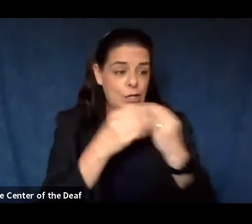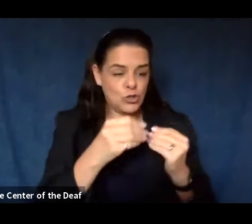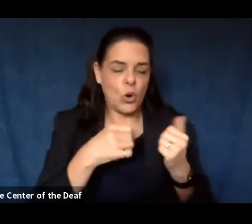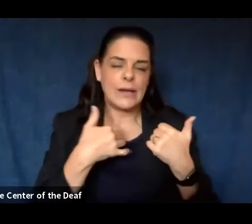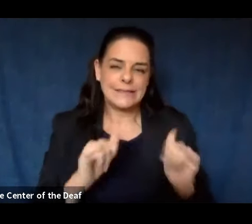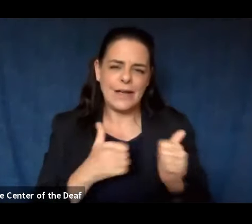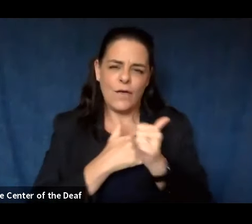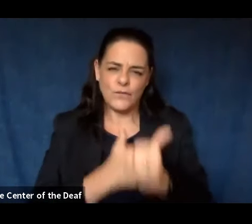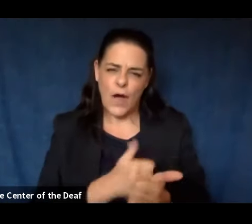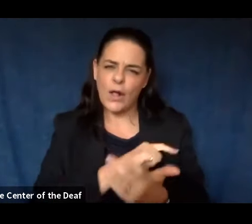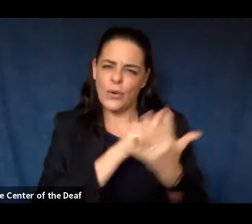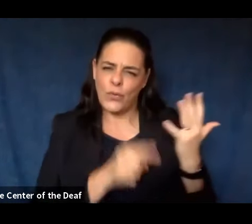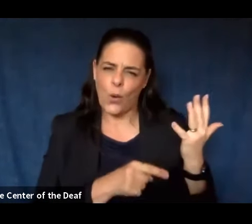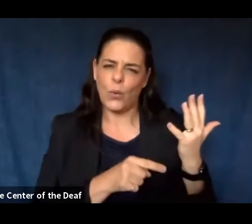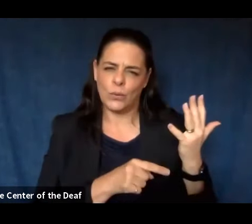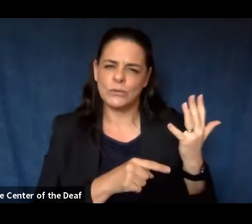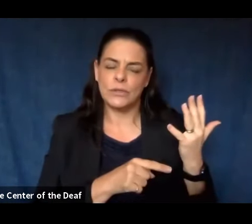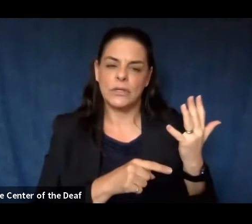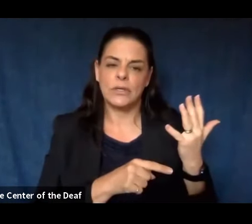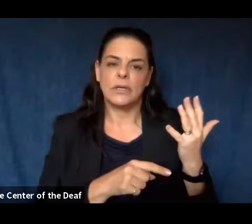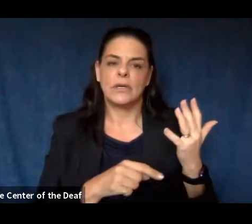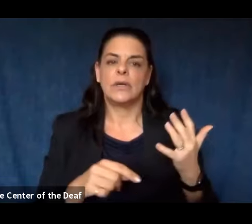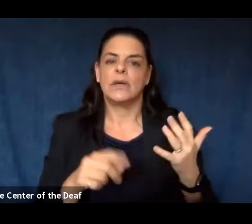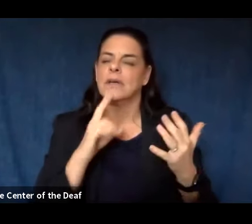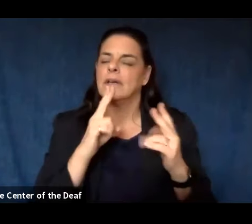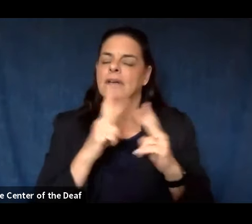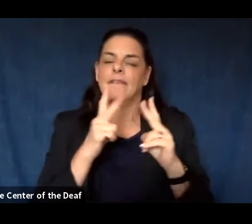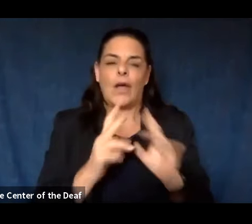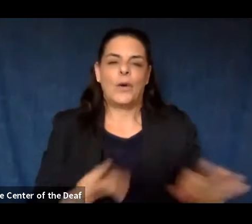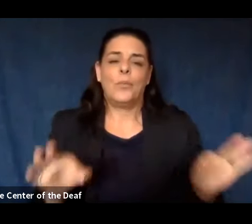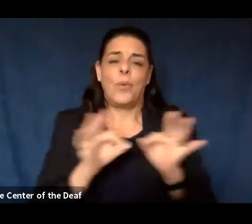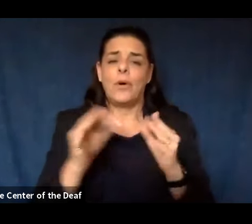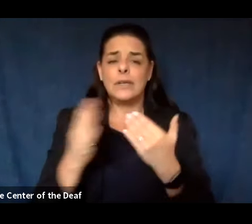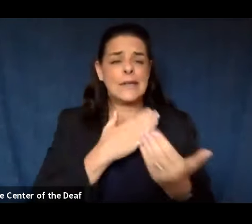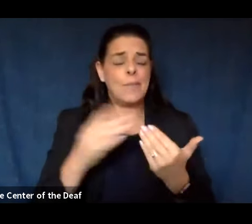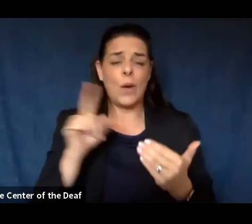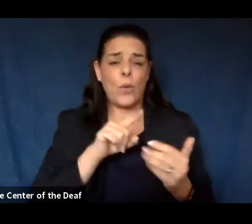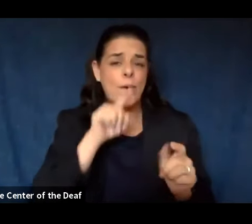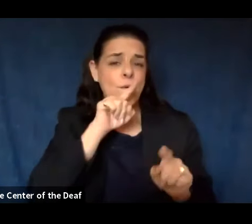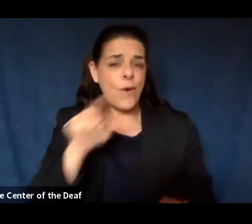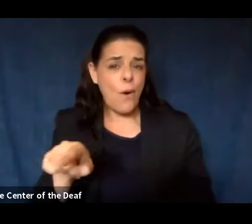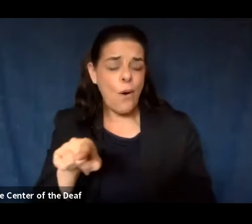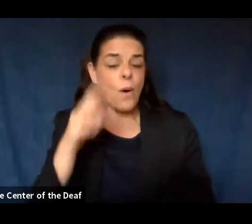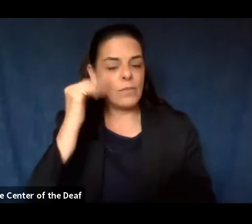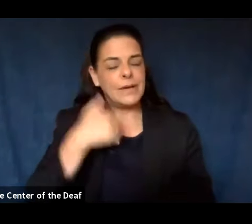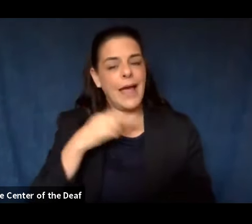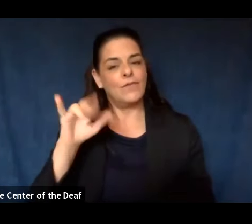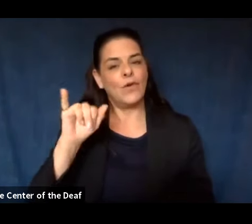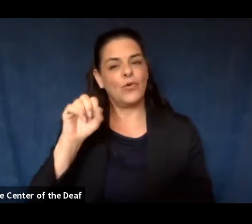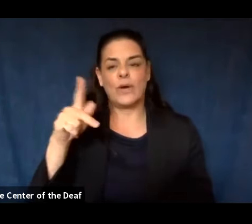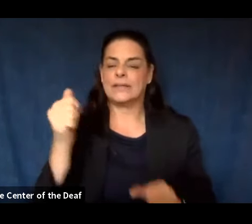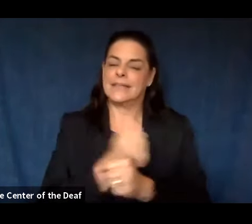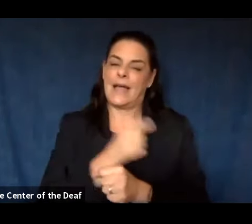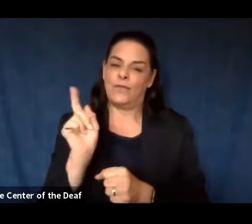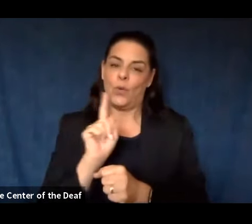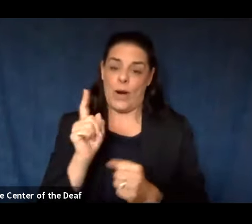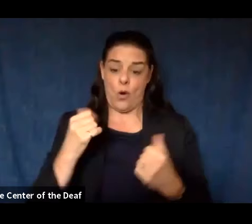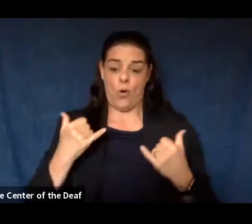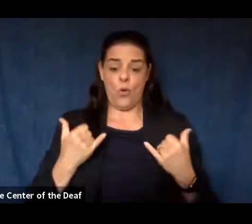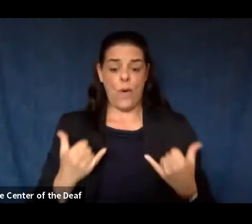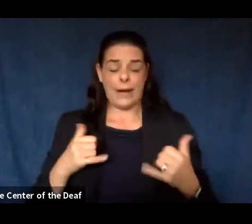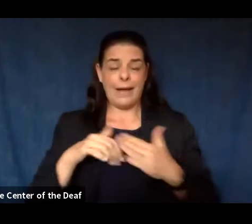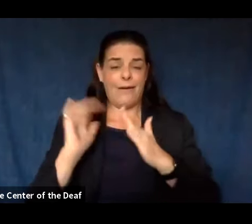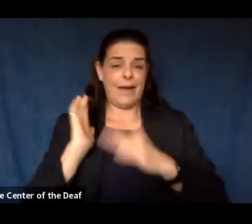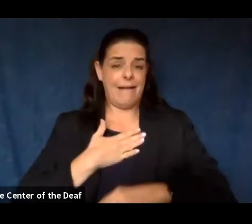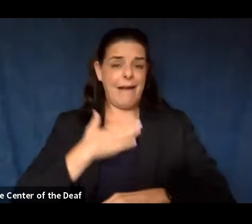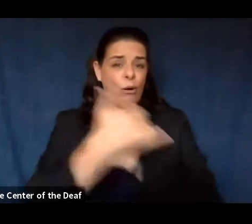following those 5 core actions are so important no matter where you are, because there is risk everywhere that you can go at this time in our country.